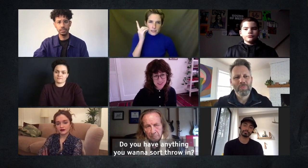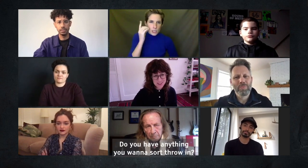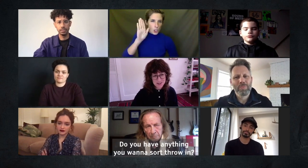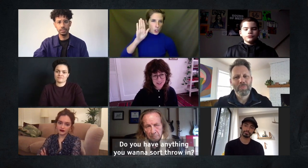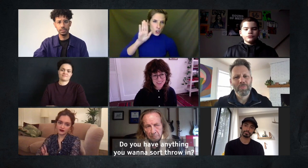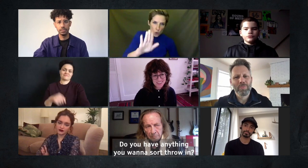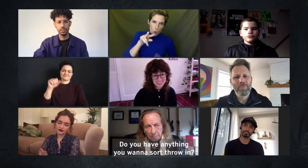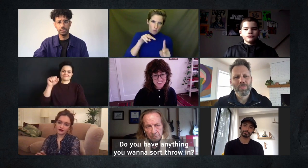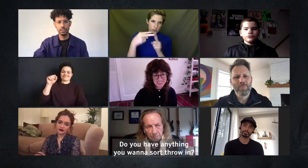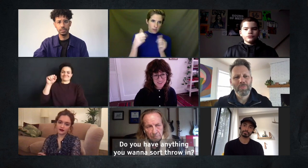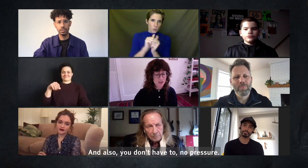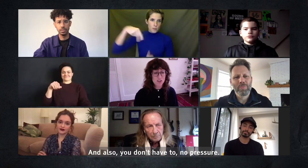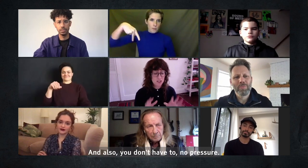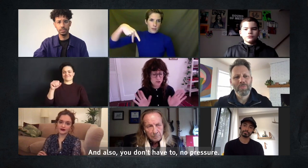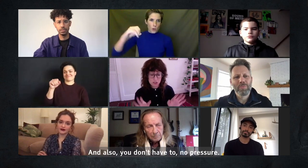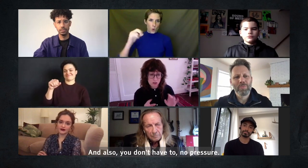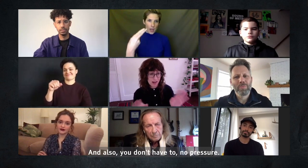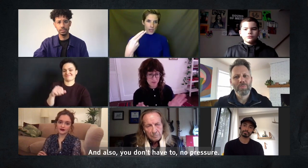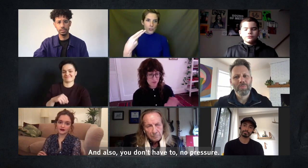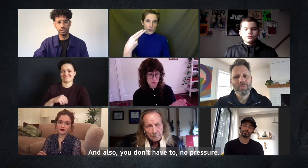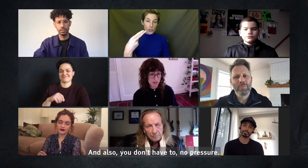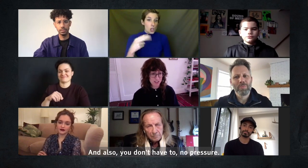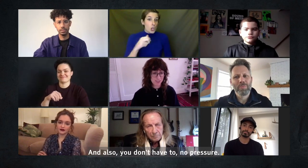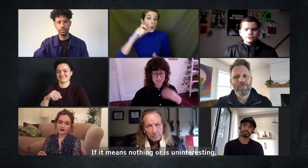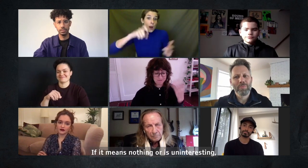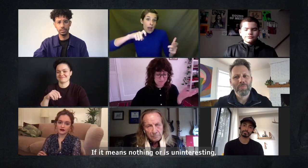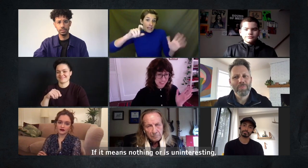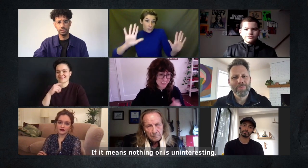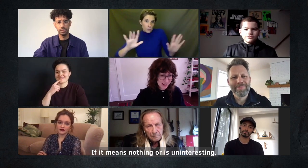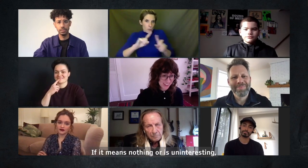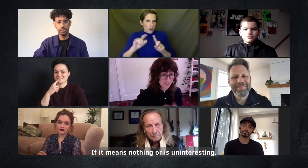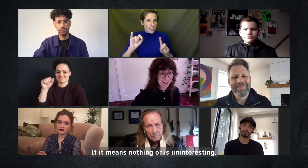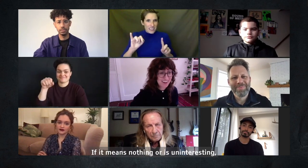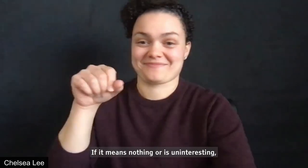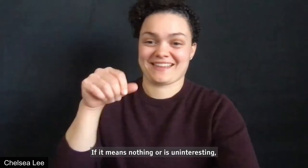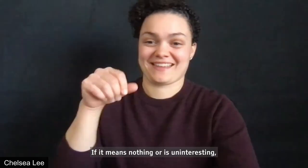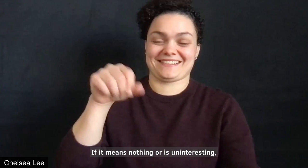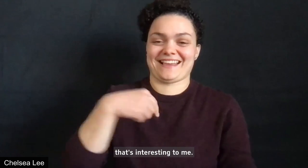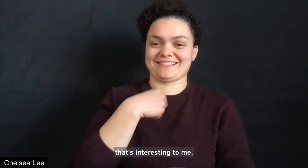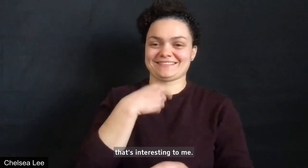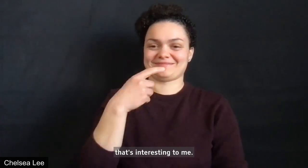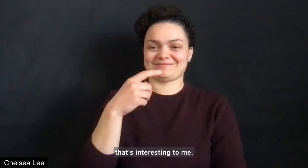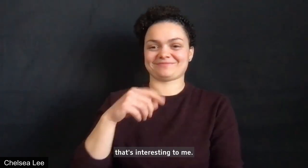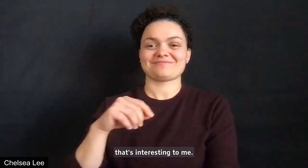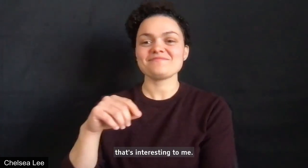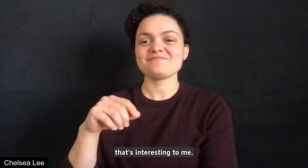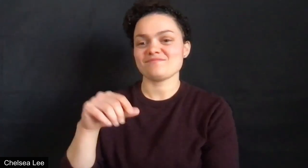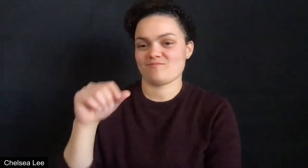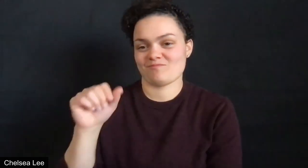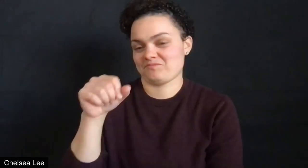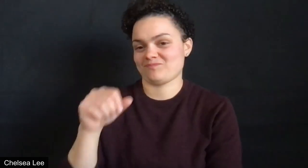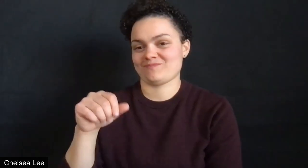Do you have anything you wanna sort of, and also you don't have to, no pressure. If it means nothing or is uninteresting, that's interesting to me,